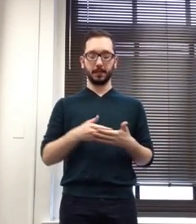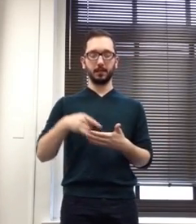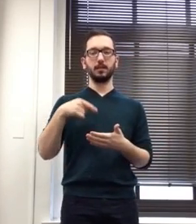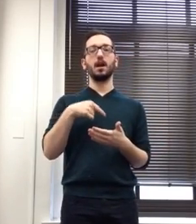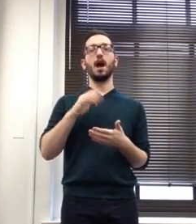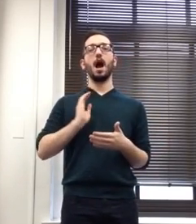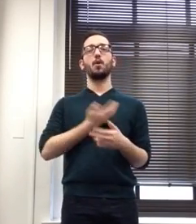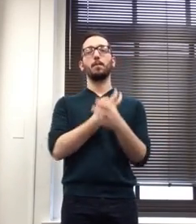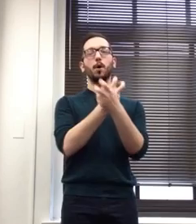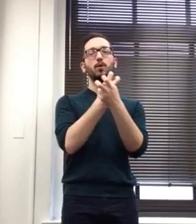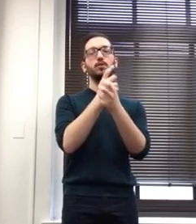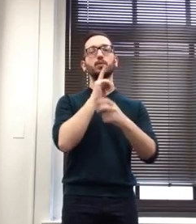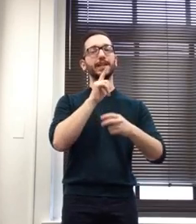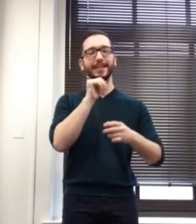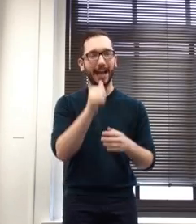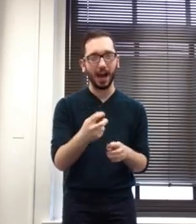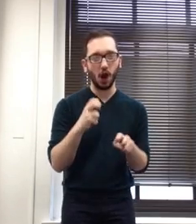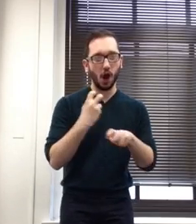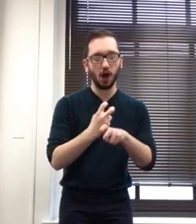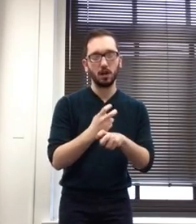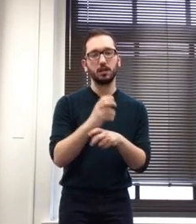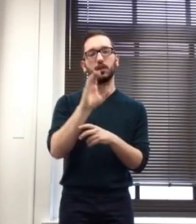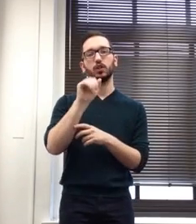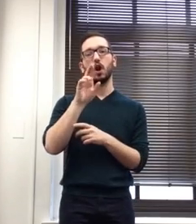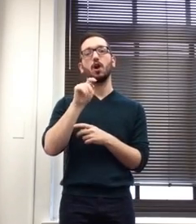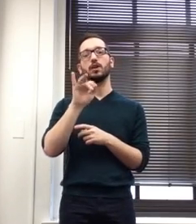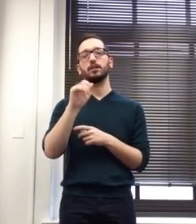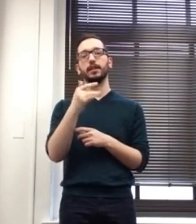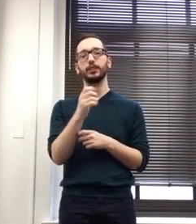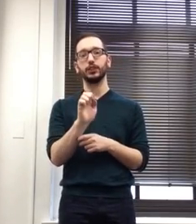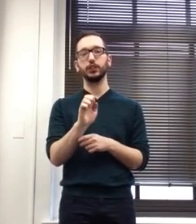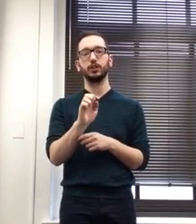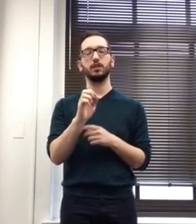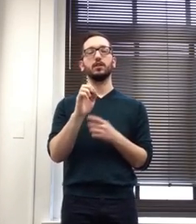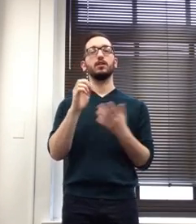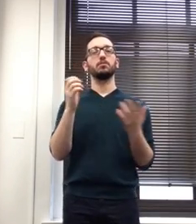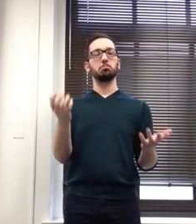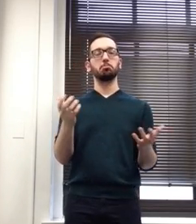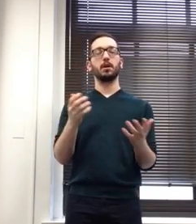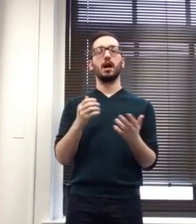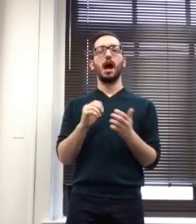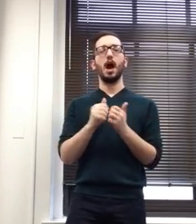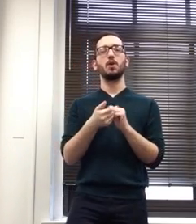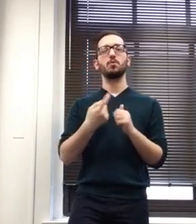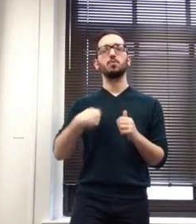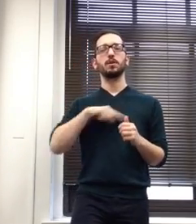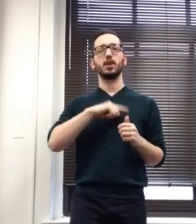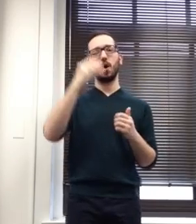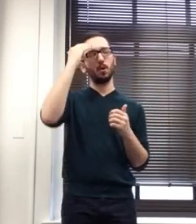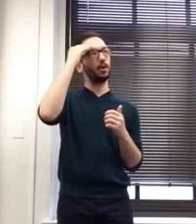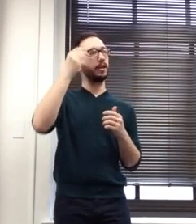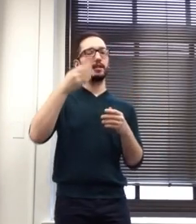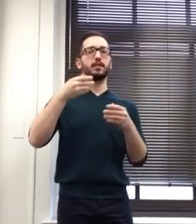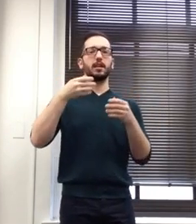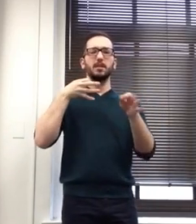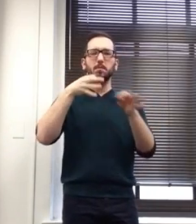can I find cartilage on my body? How can I see an example of what cartilage is truly like? Okay, everybody go. Get yours. Okay,